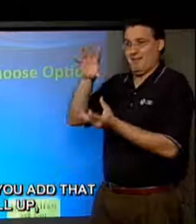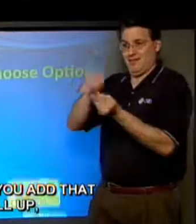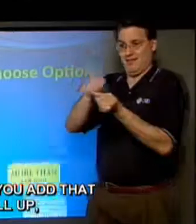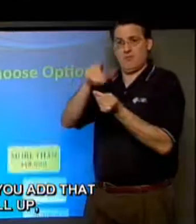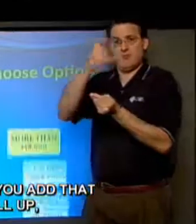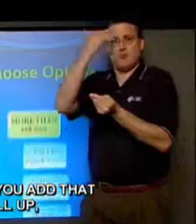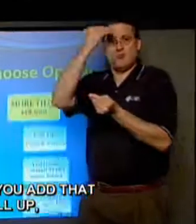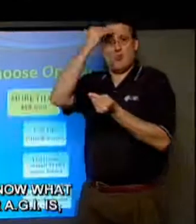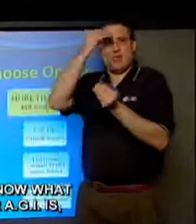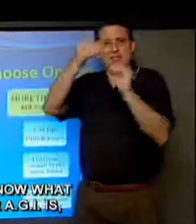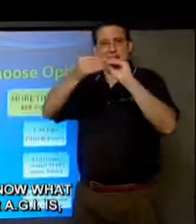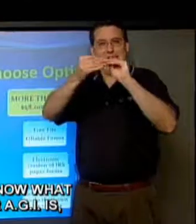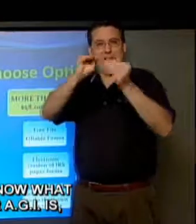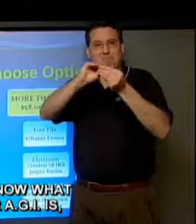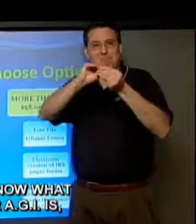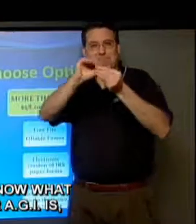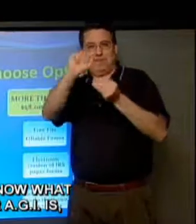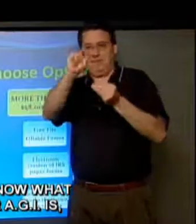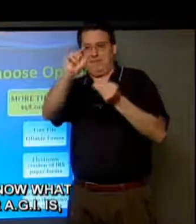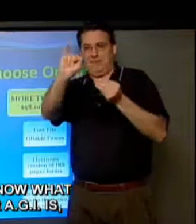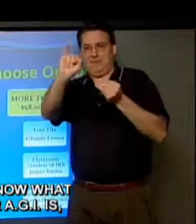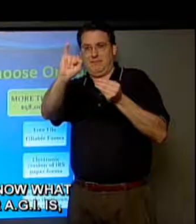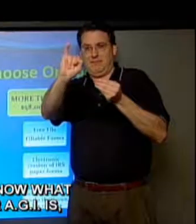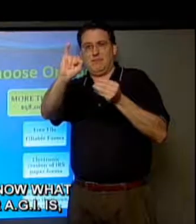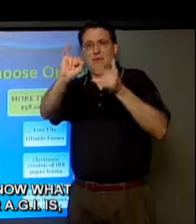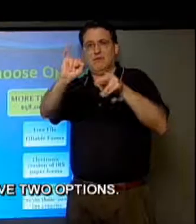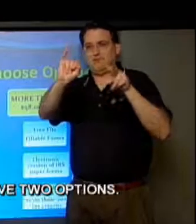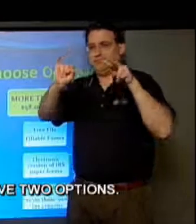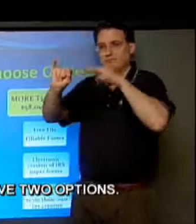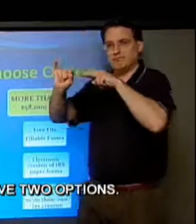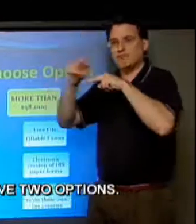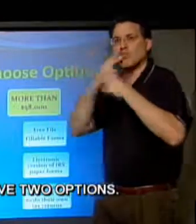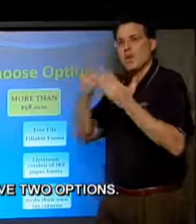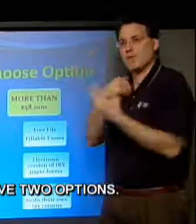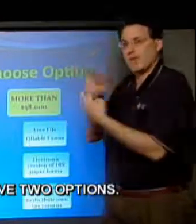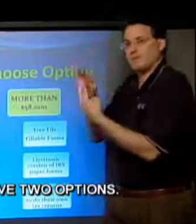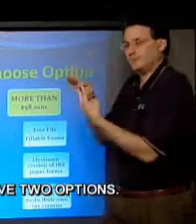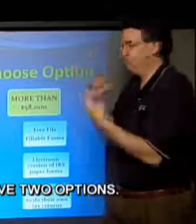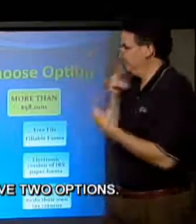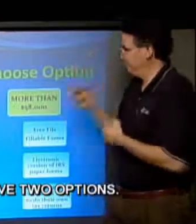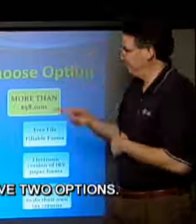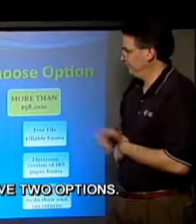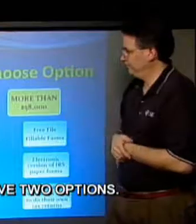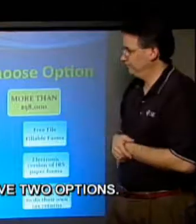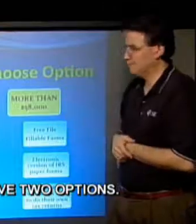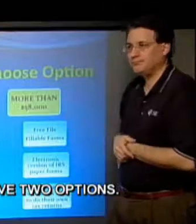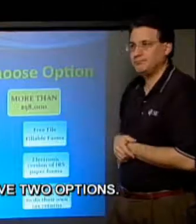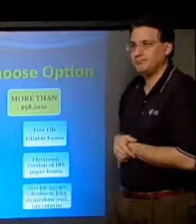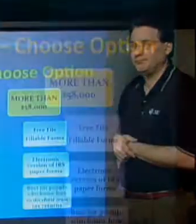up, you know what your AGI is, and then you have two options.